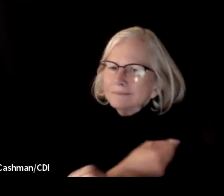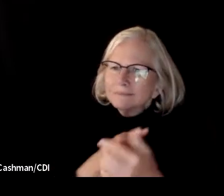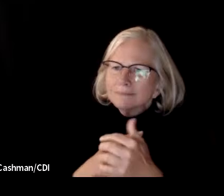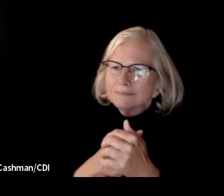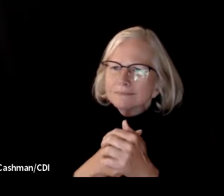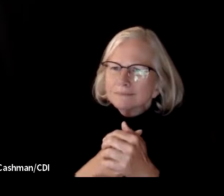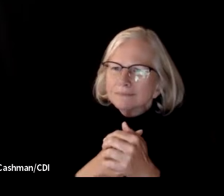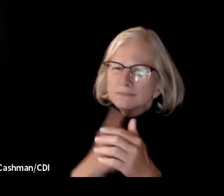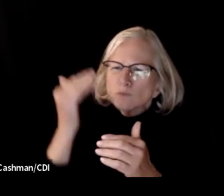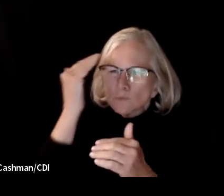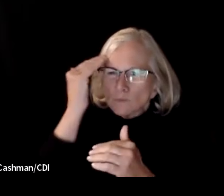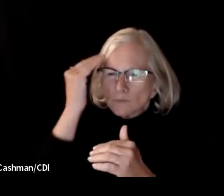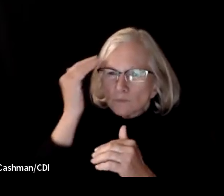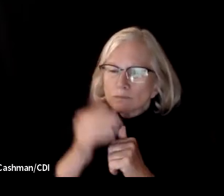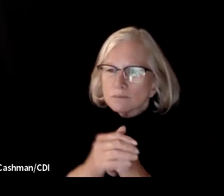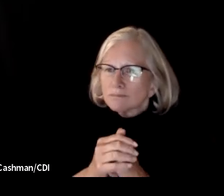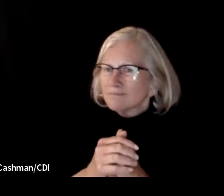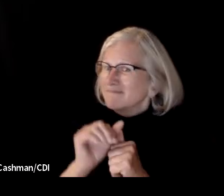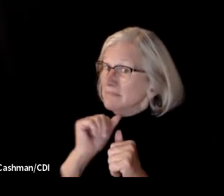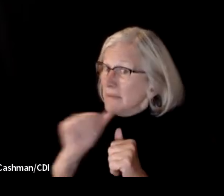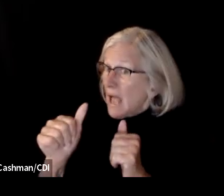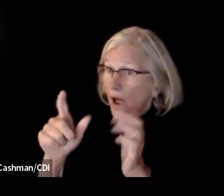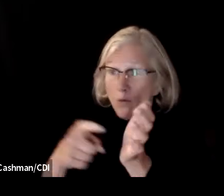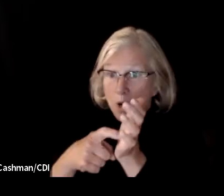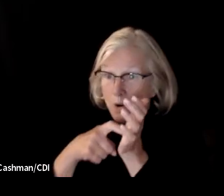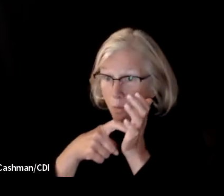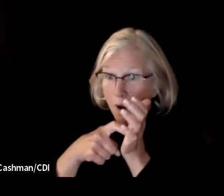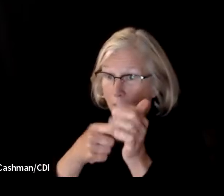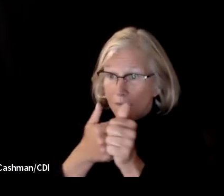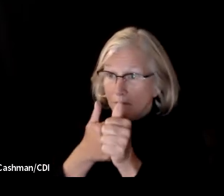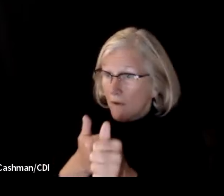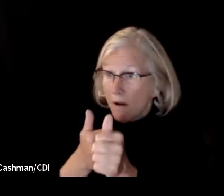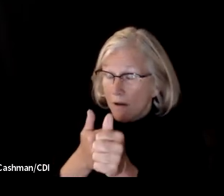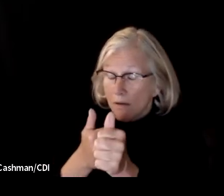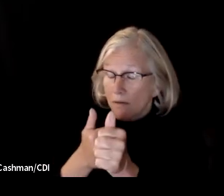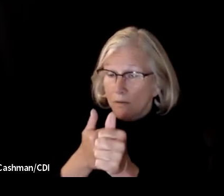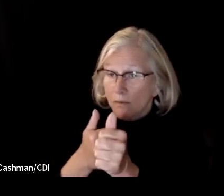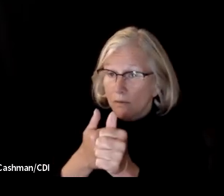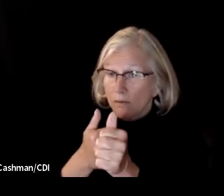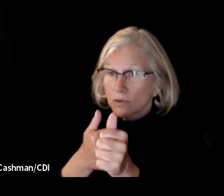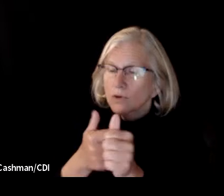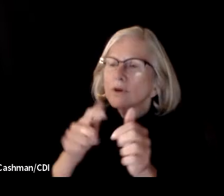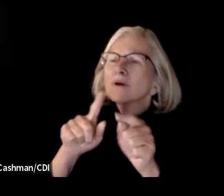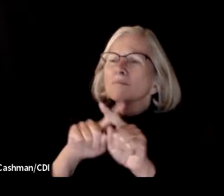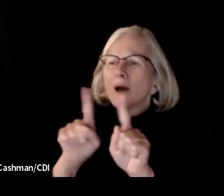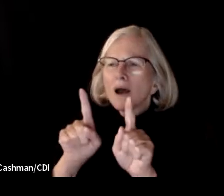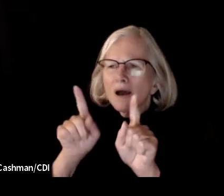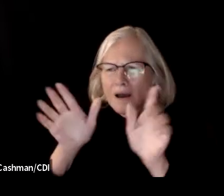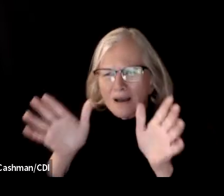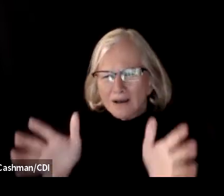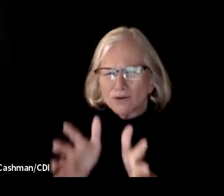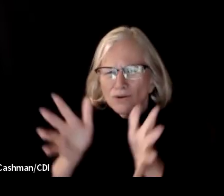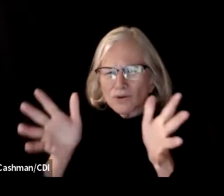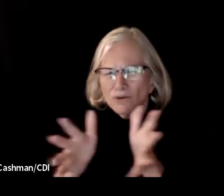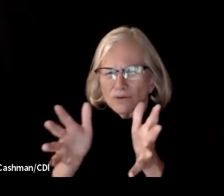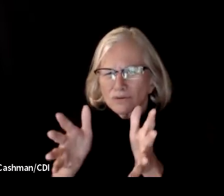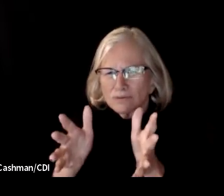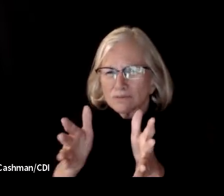this guidance represents the most current science-based best practices for safe in-person